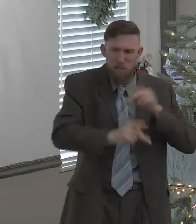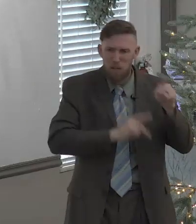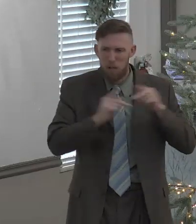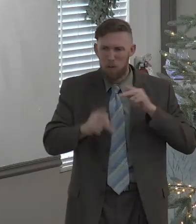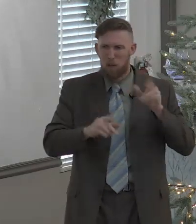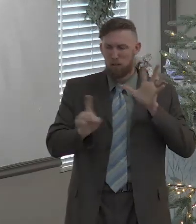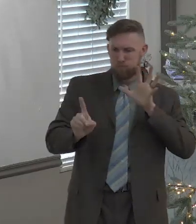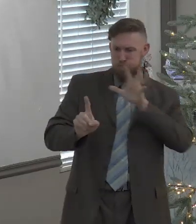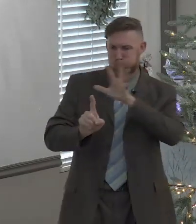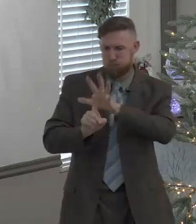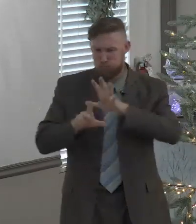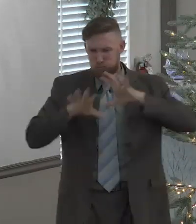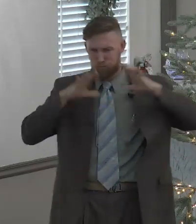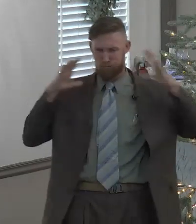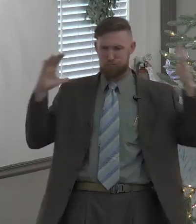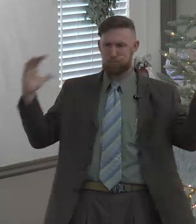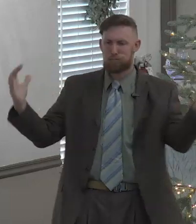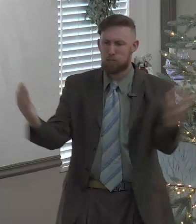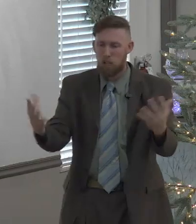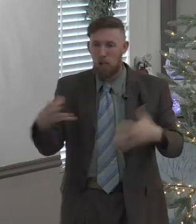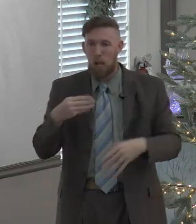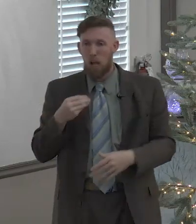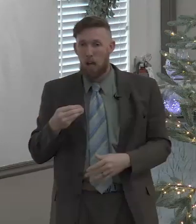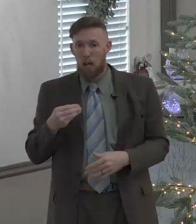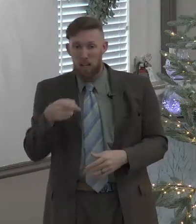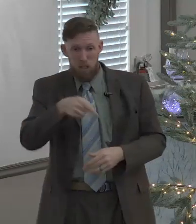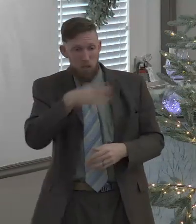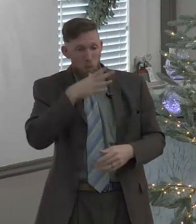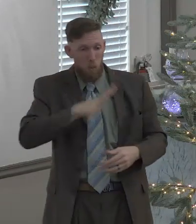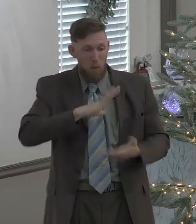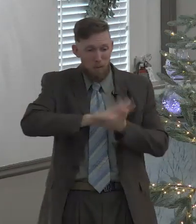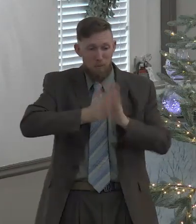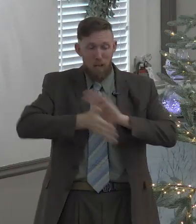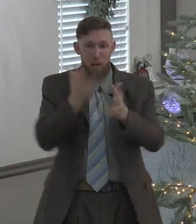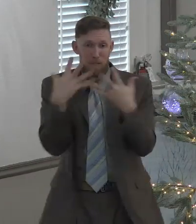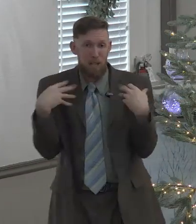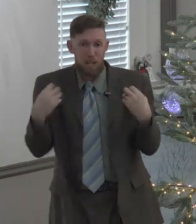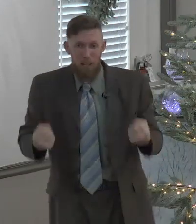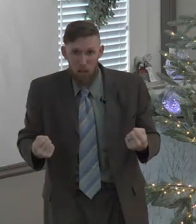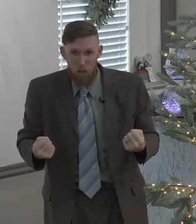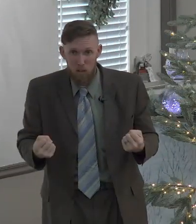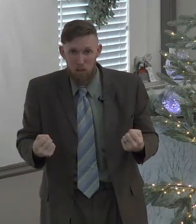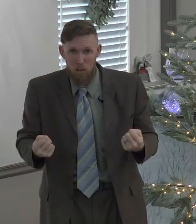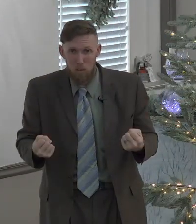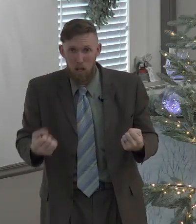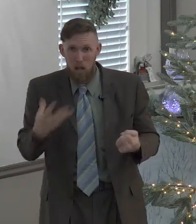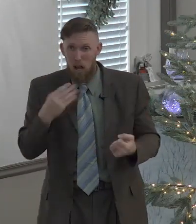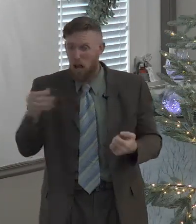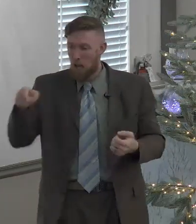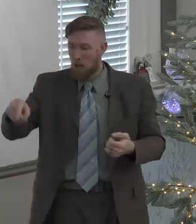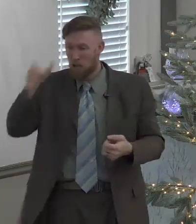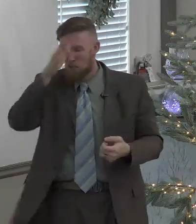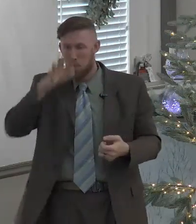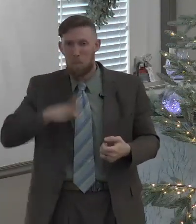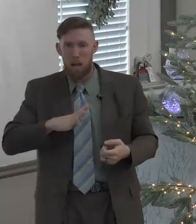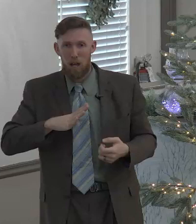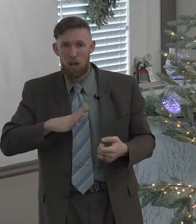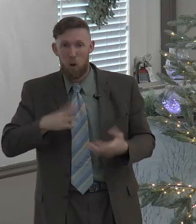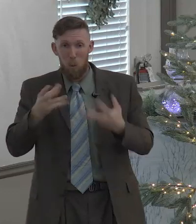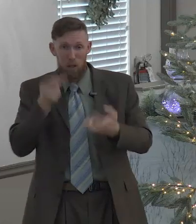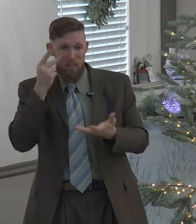Here Jesus is, thronged by this crowd. This sick woman gets healed. That's what Jairus wants for his little girl.